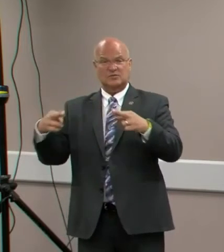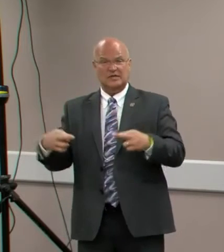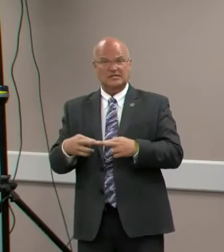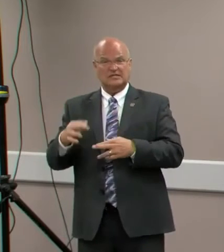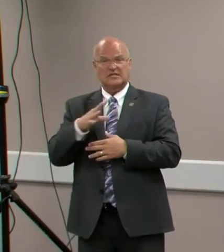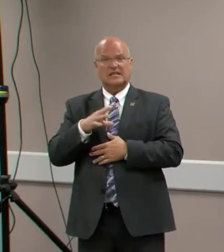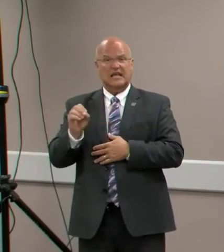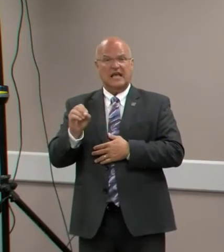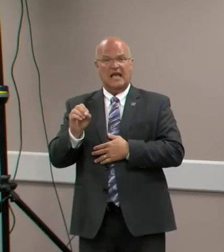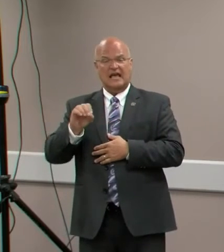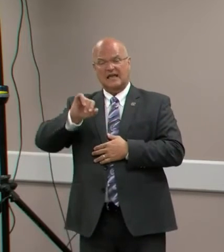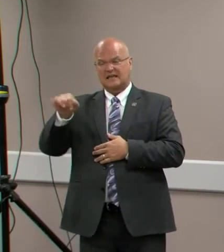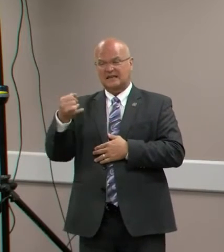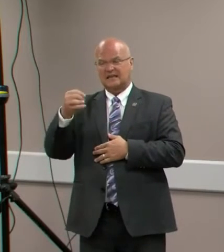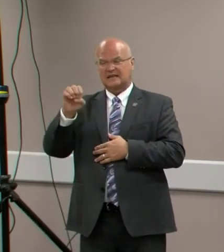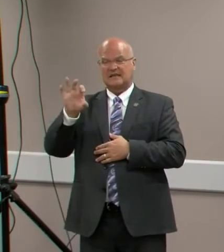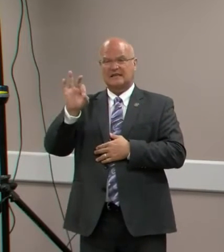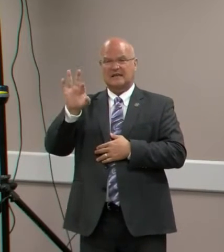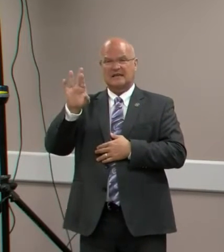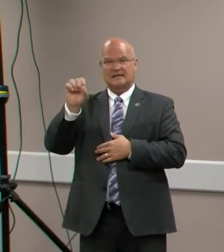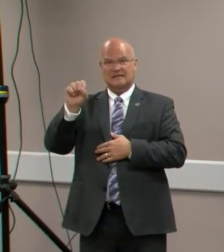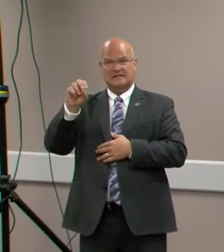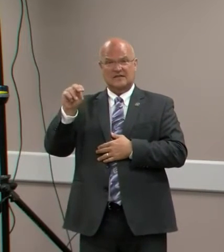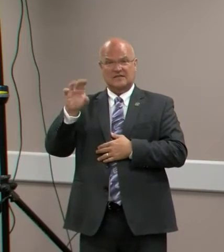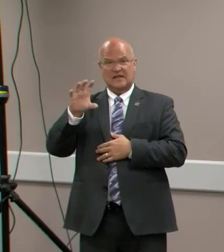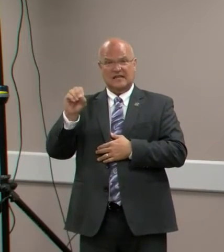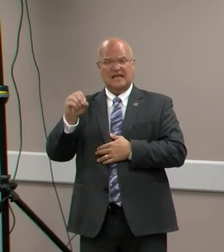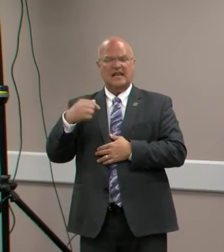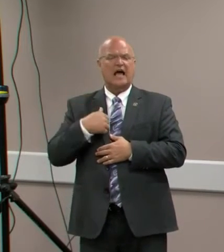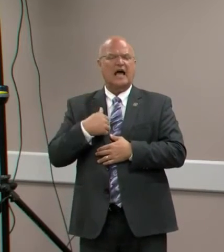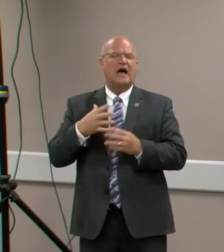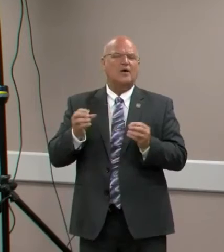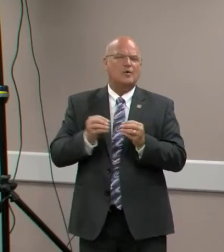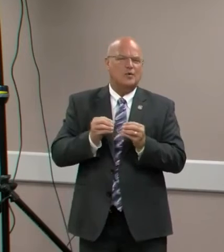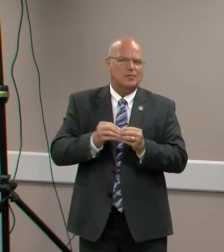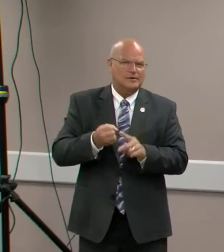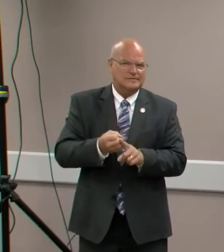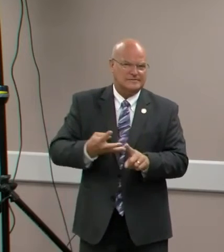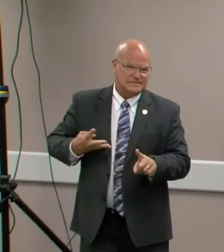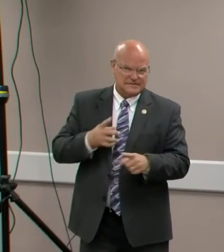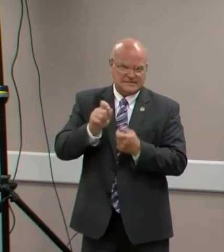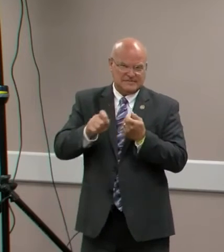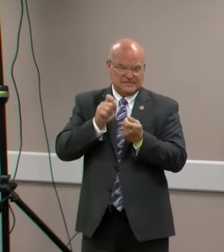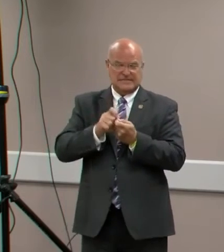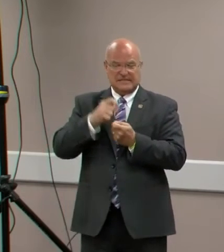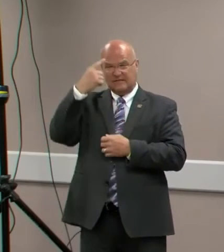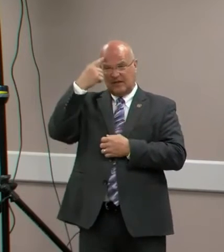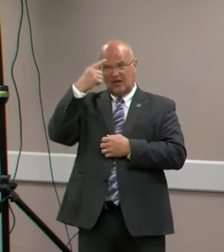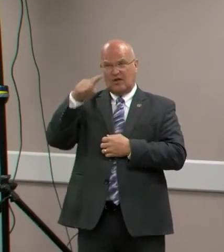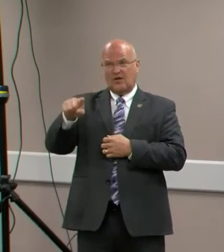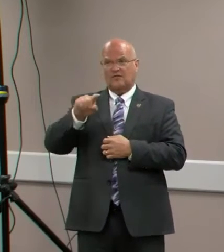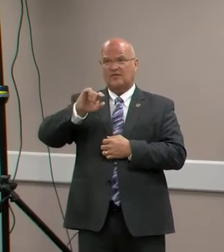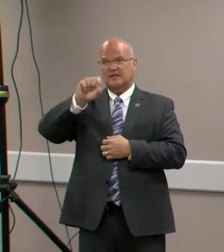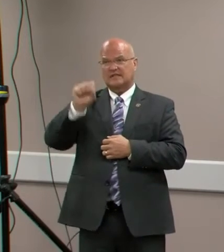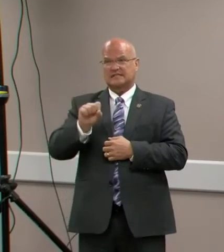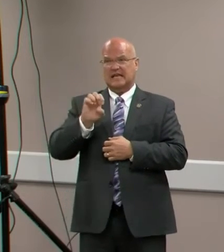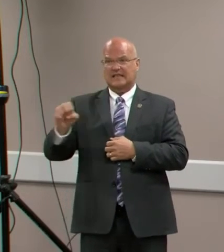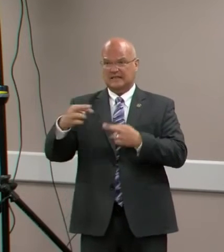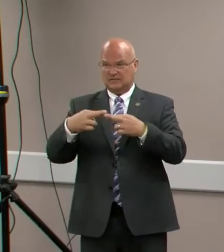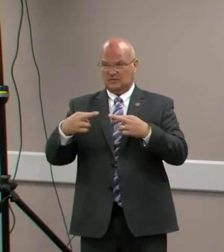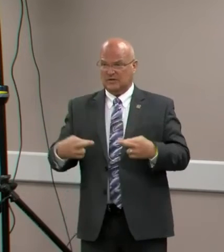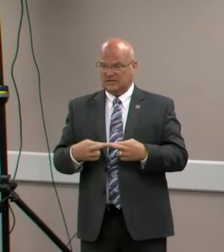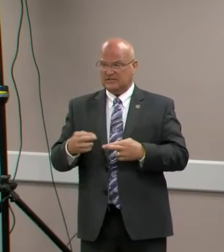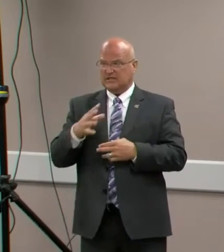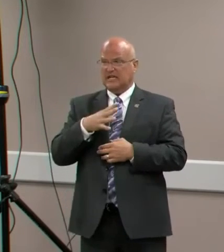in Jefferson County. I want to give some other details specific to the Southeast